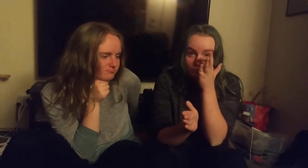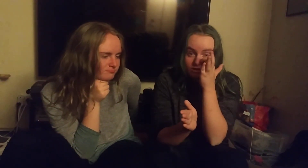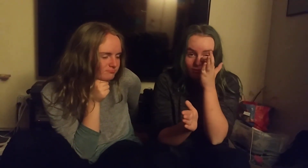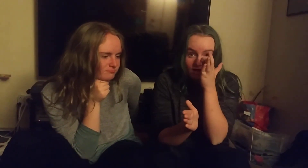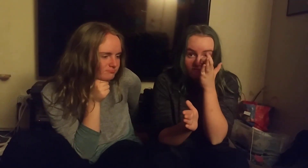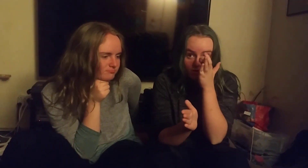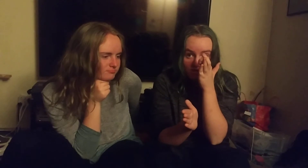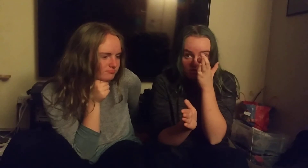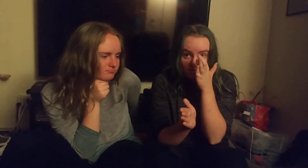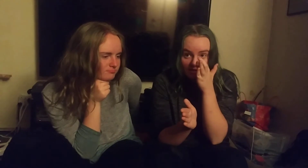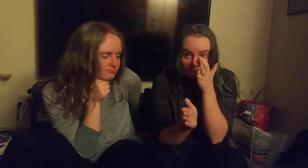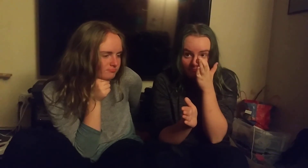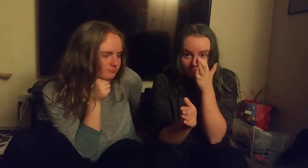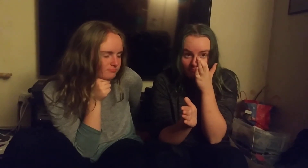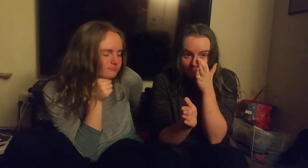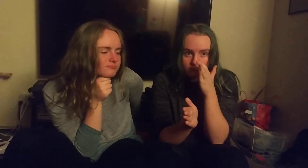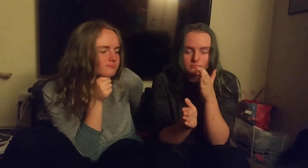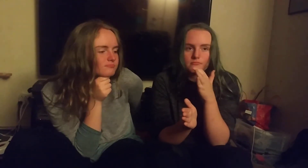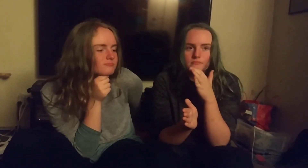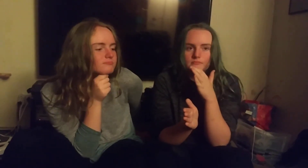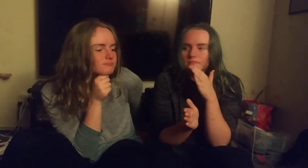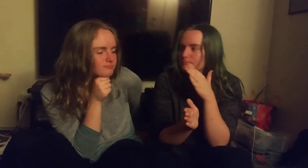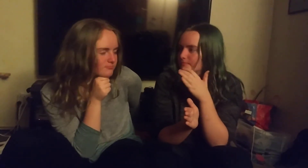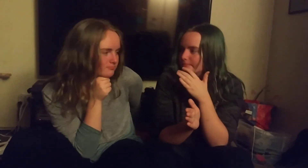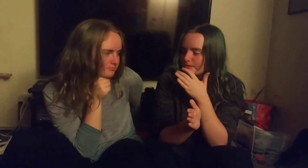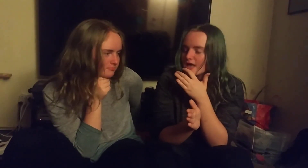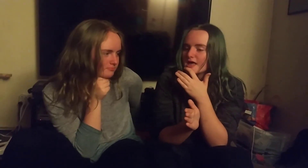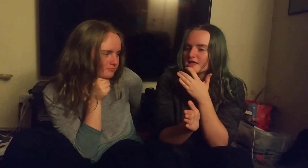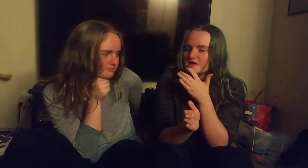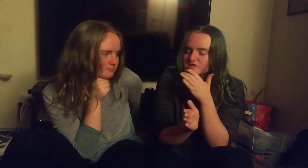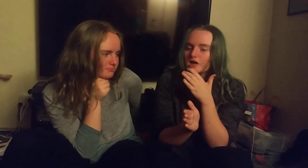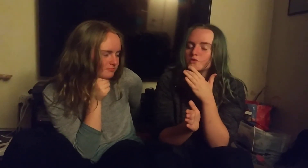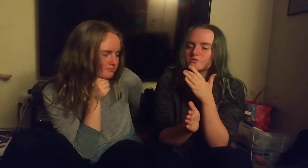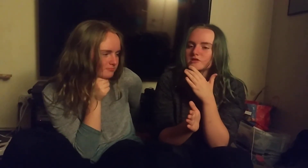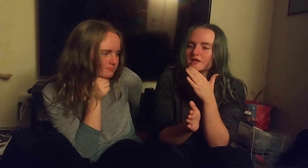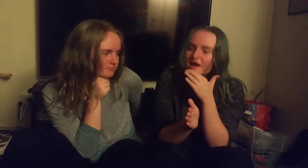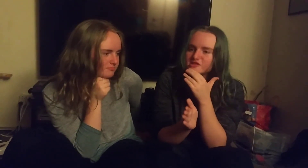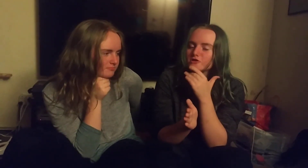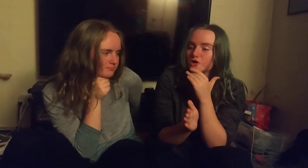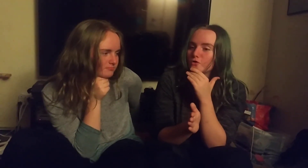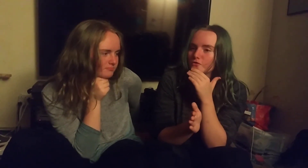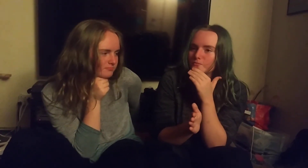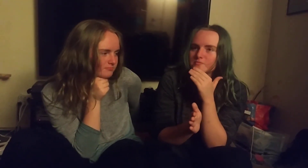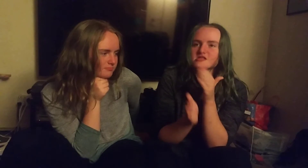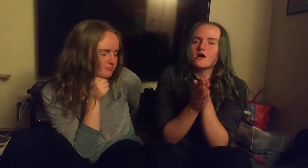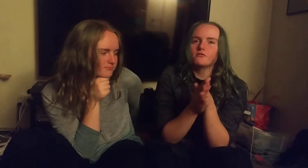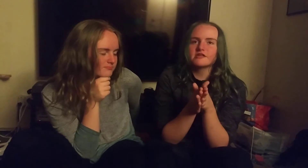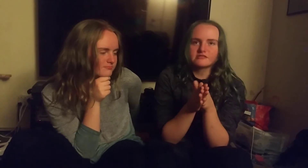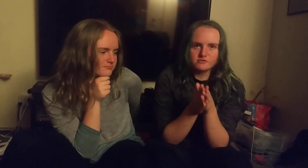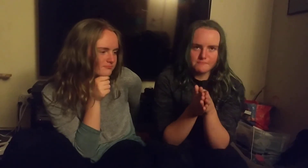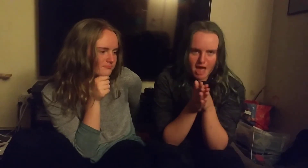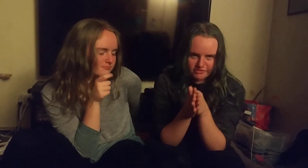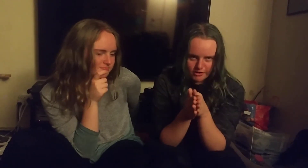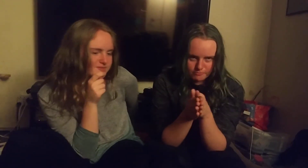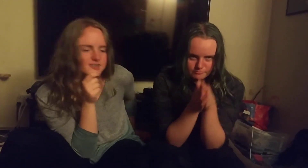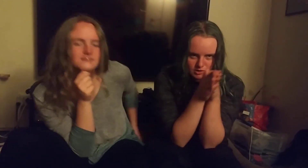12 cookies on it. Mm-hmm. So, that's our total. So, let's do the math here.